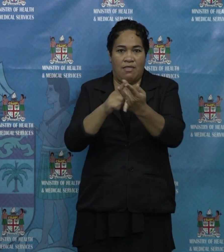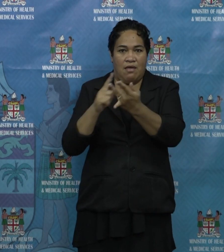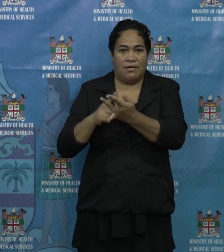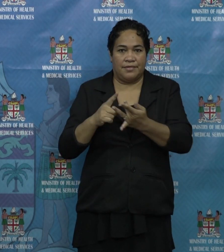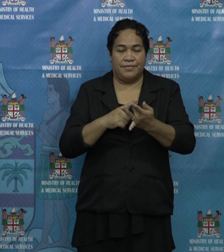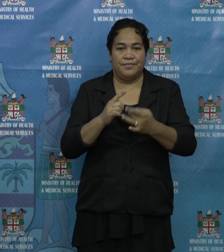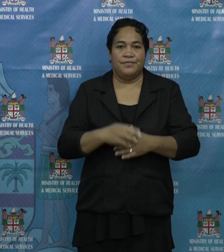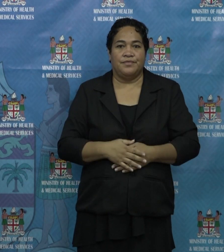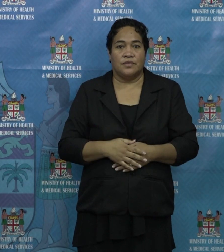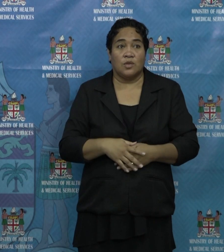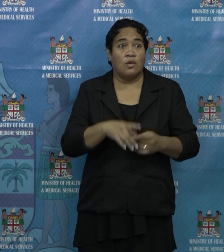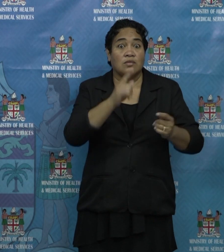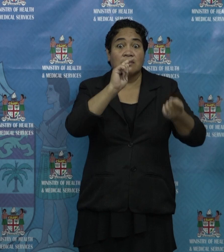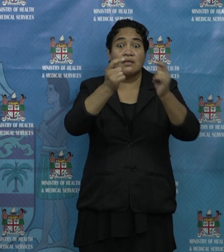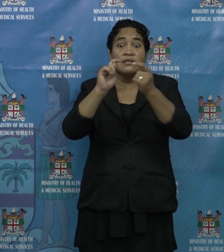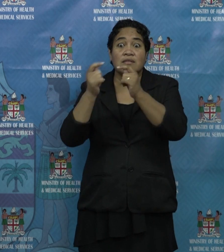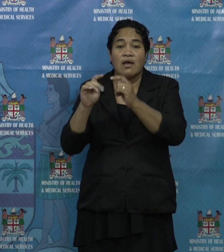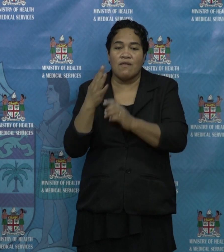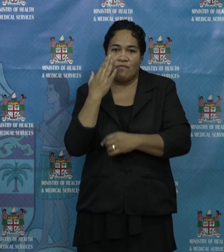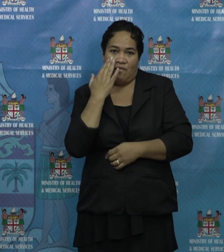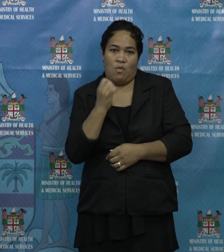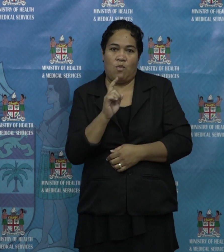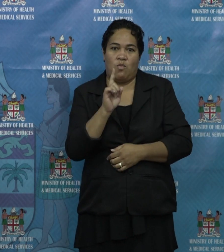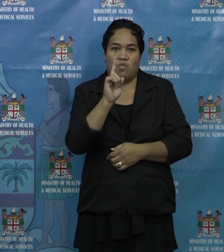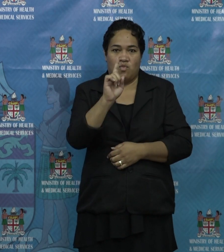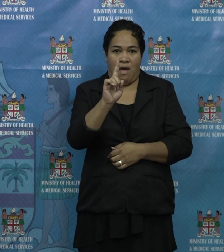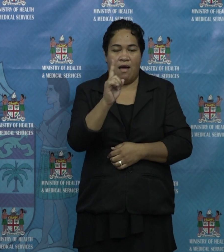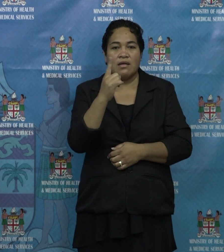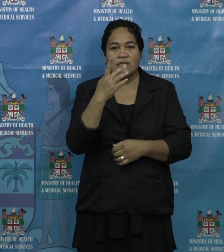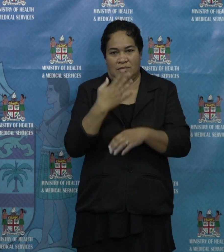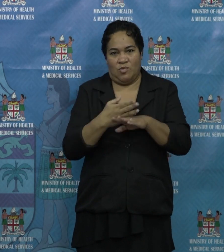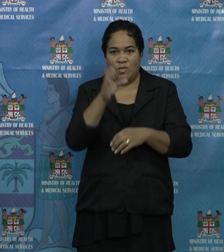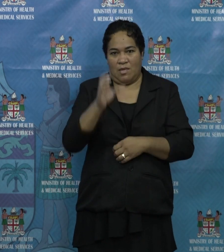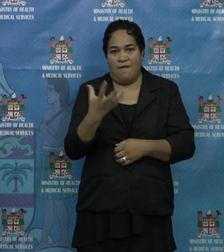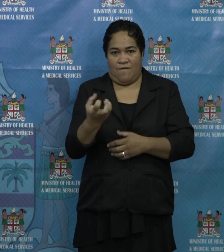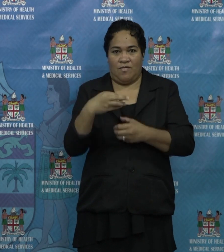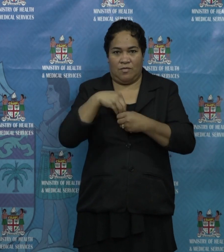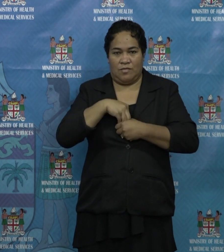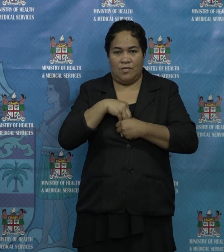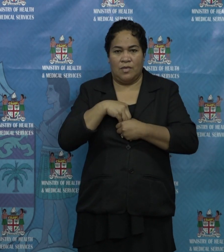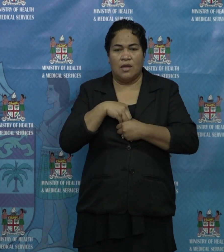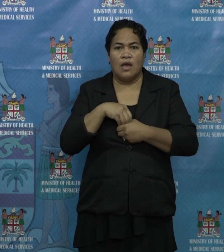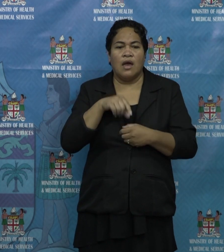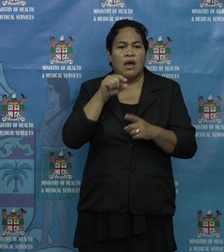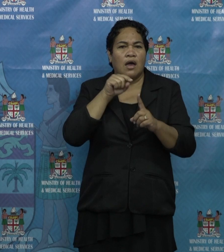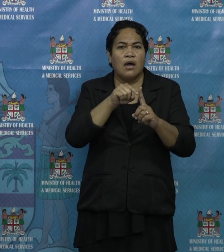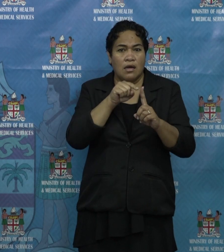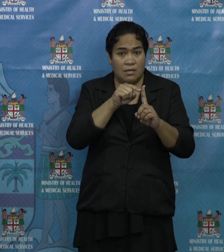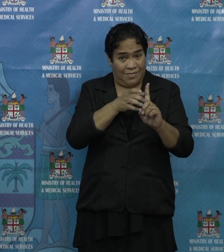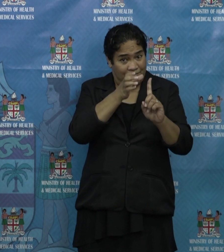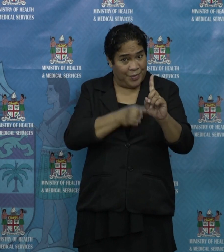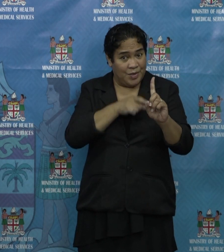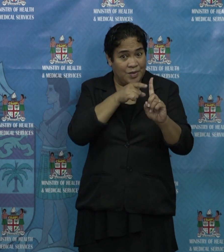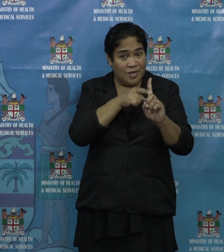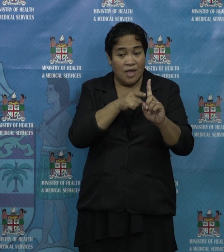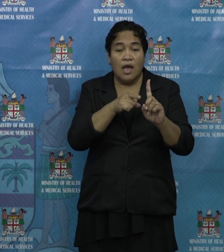Based on that testing, we currently have one new case of COVID-19 to report. The new case is a household member of